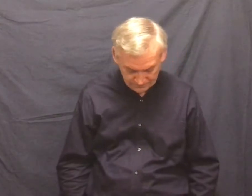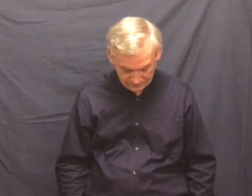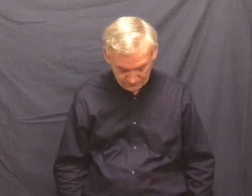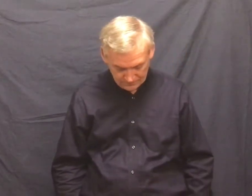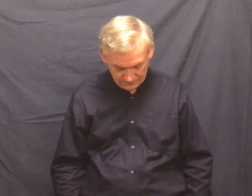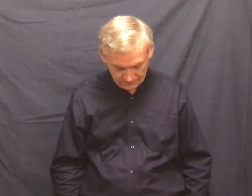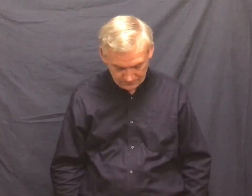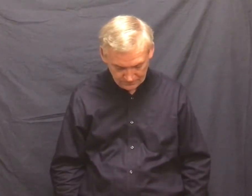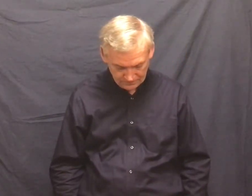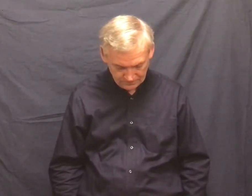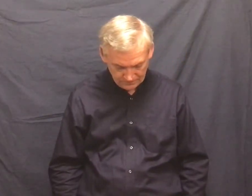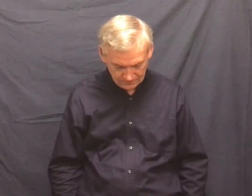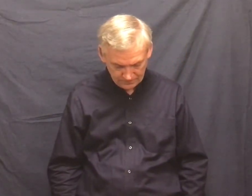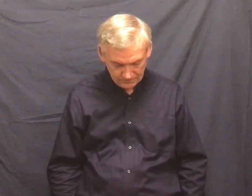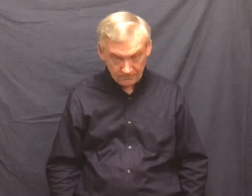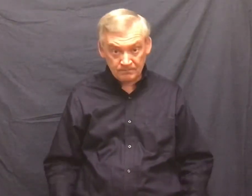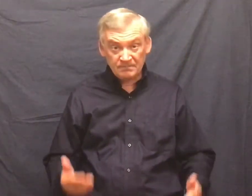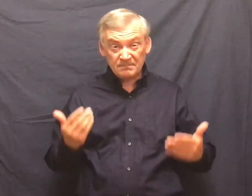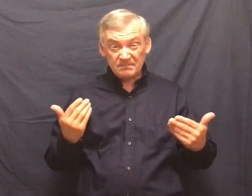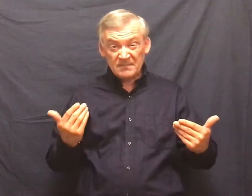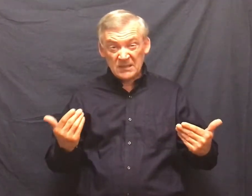Only the topmost ridges were in the sun now.